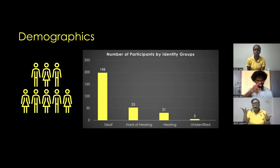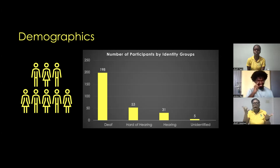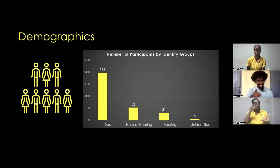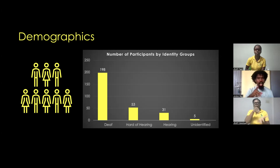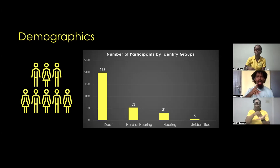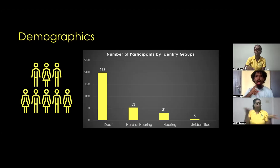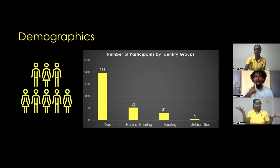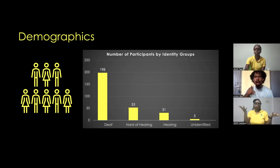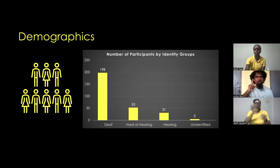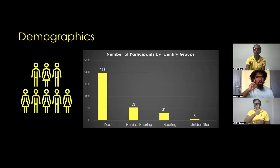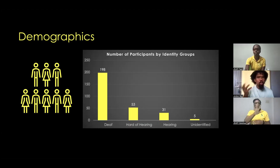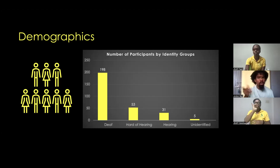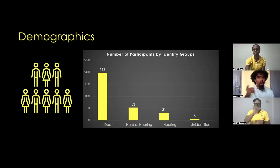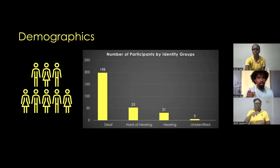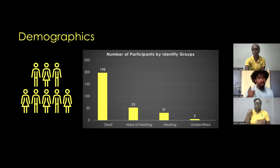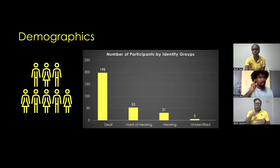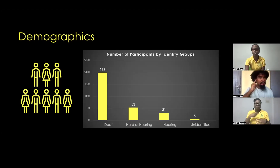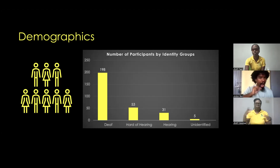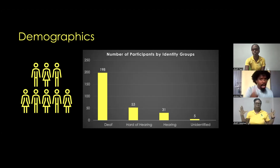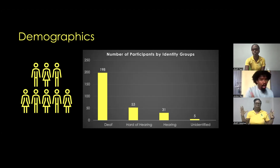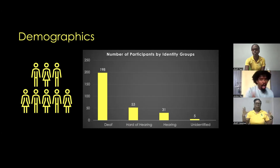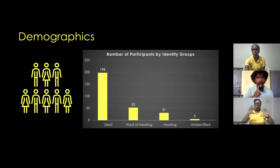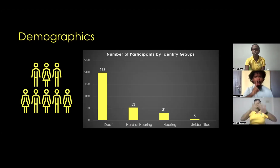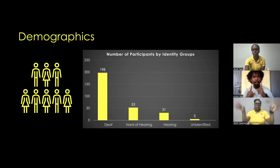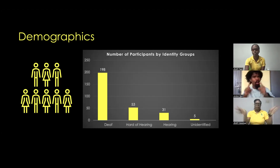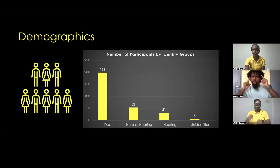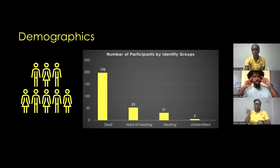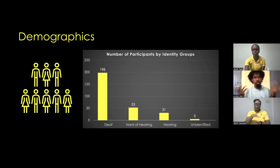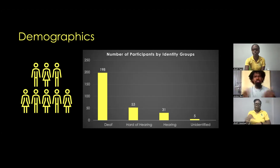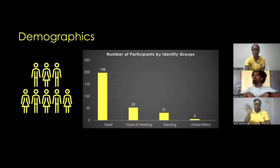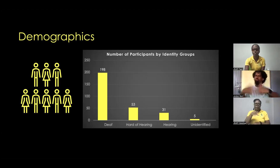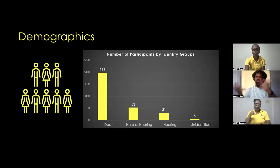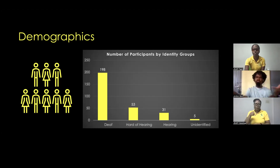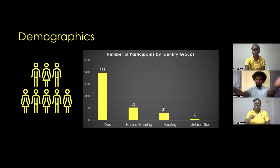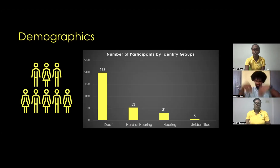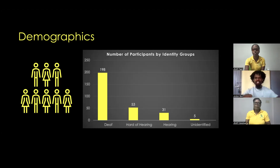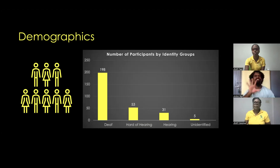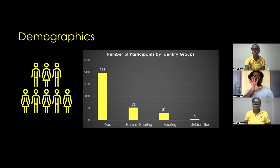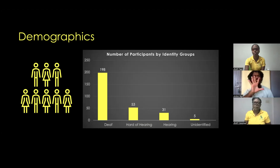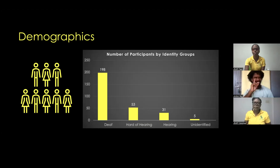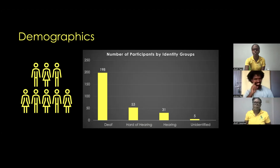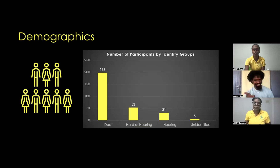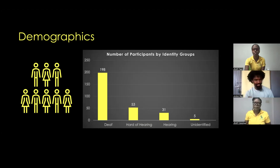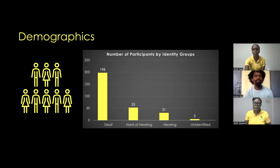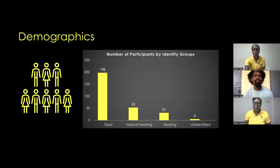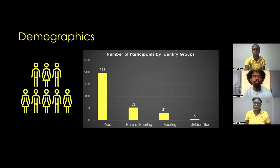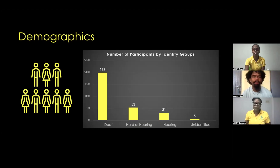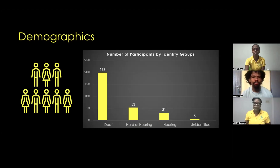he's deaf or he's hard of hearing. They did not make a note of that. So we have placed the overall